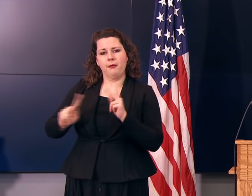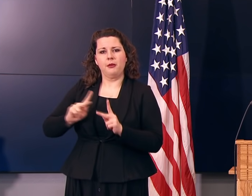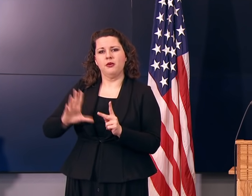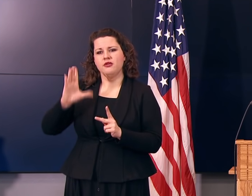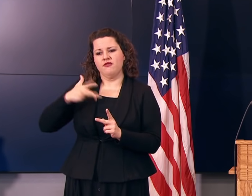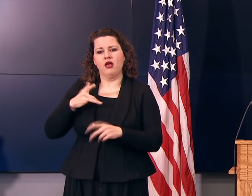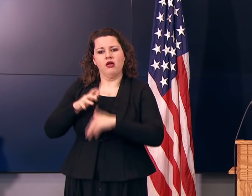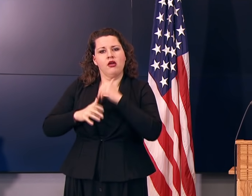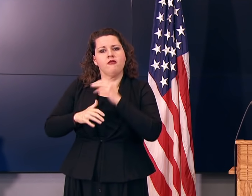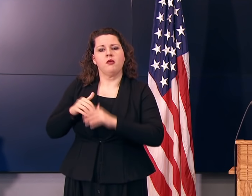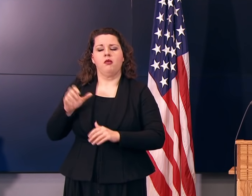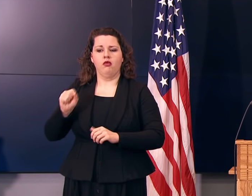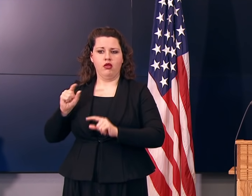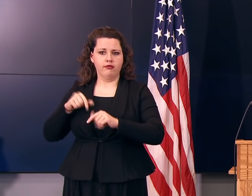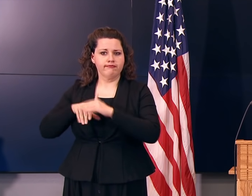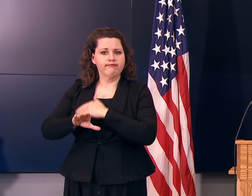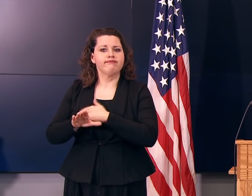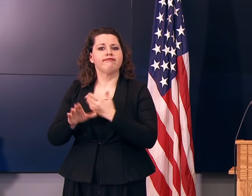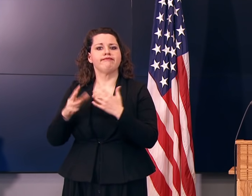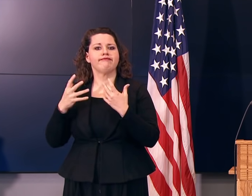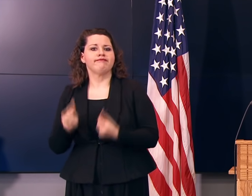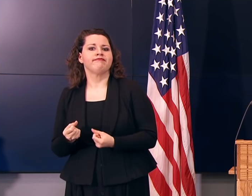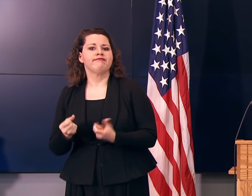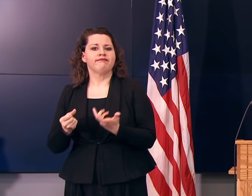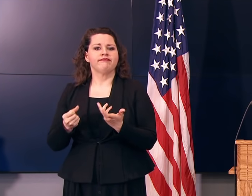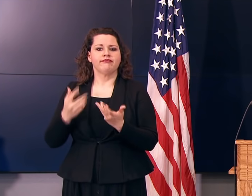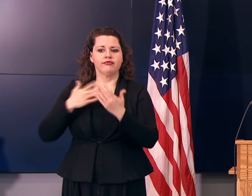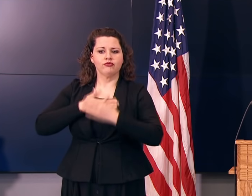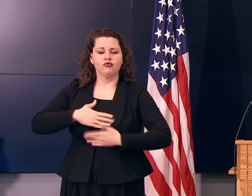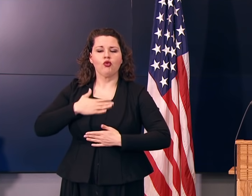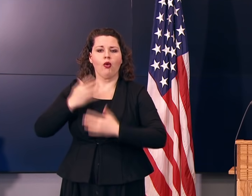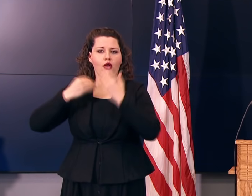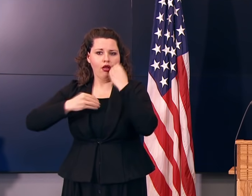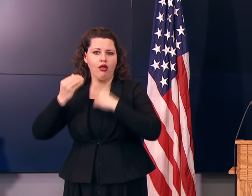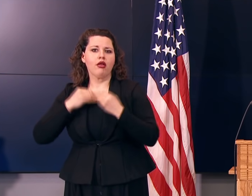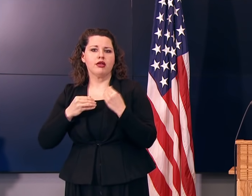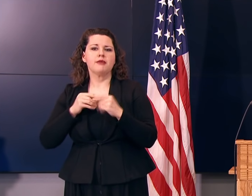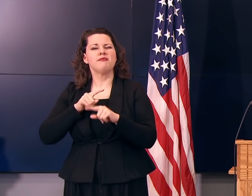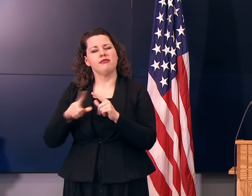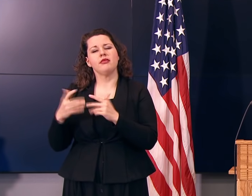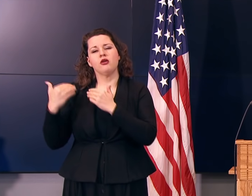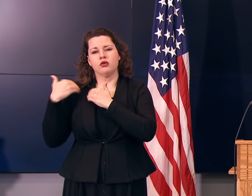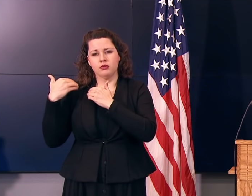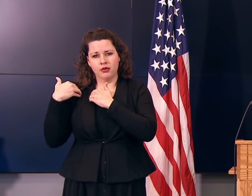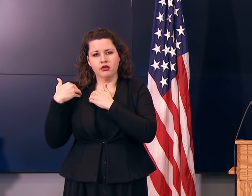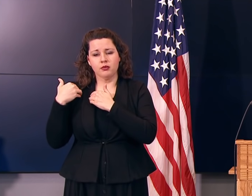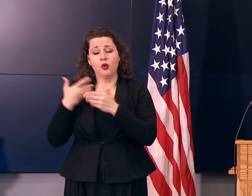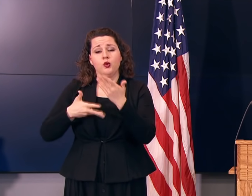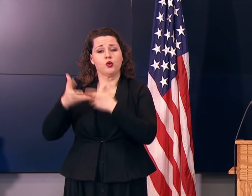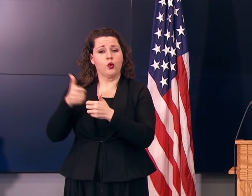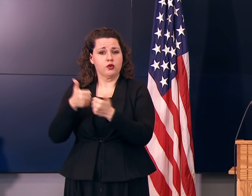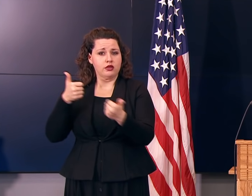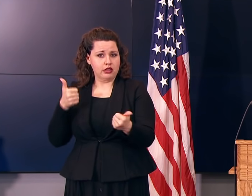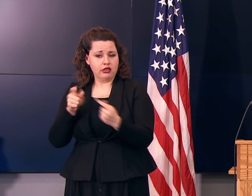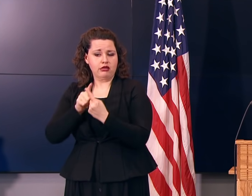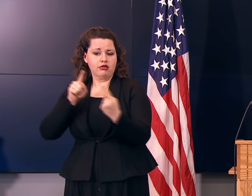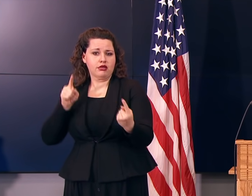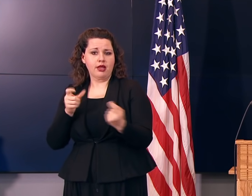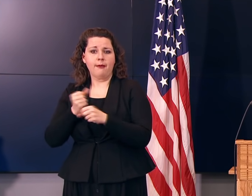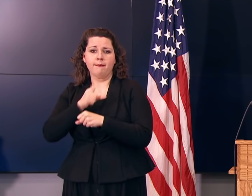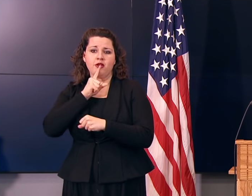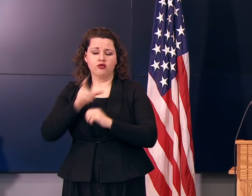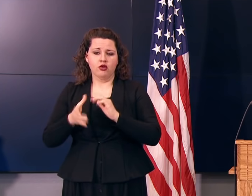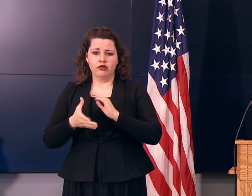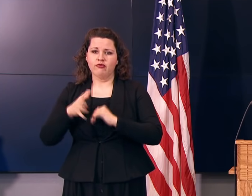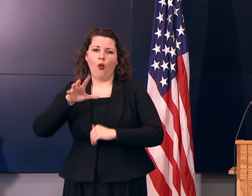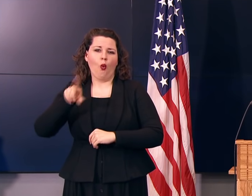start to enjoy dine-in experiences, but doing it in a responsible manner by social distancing, by making sure that they're operating